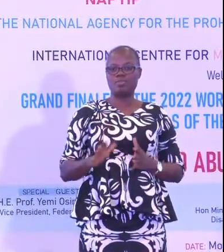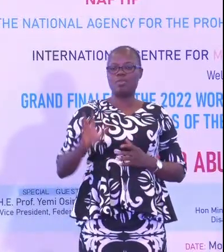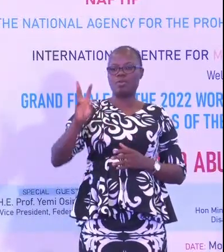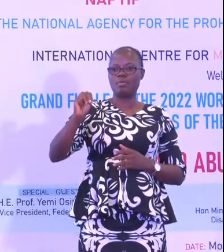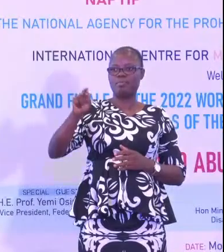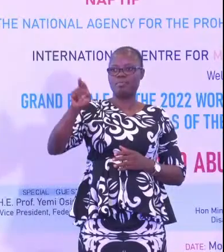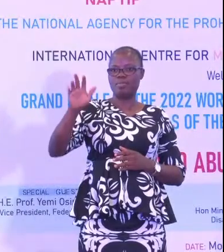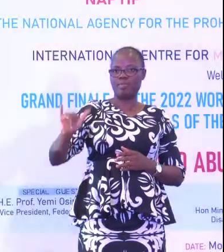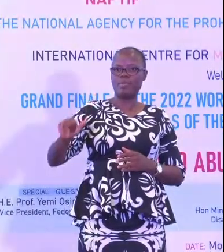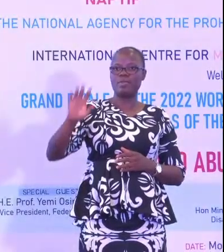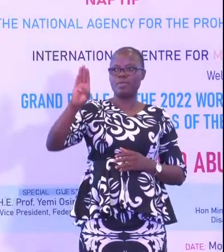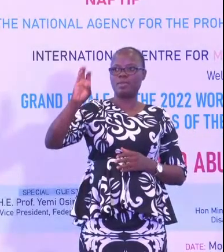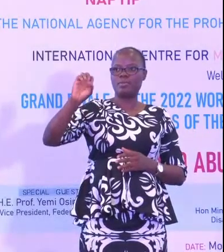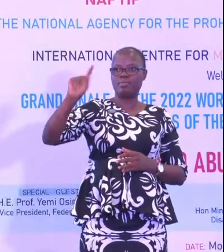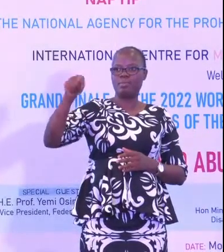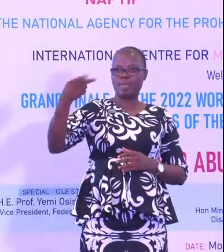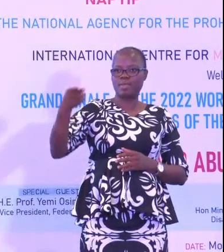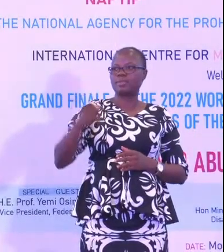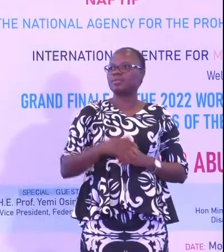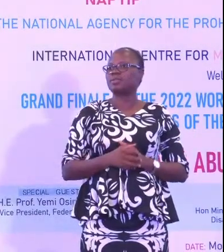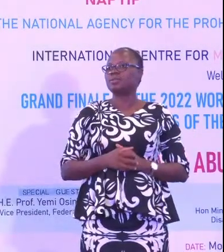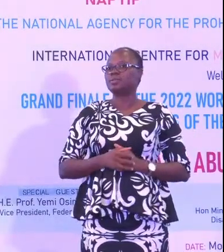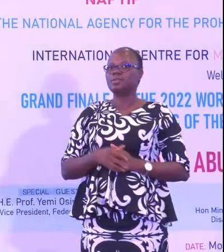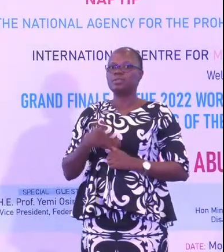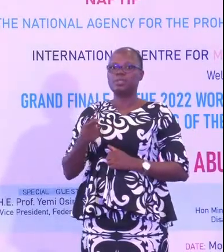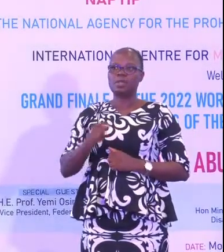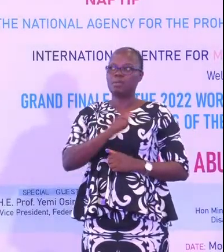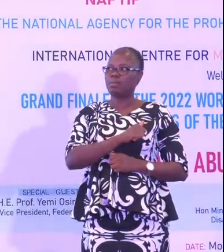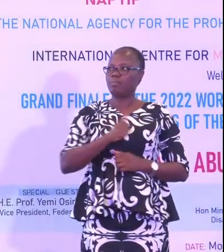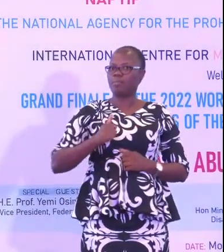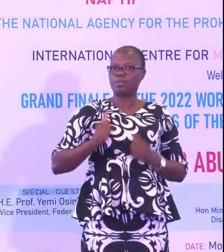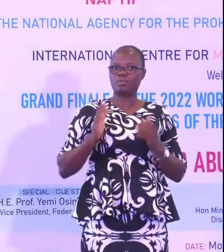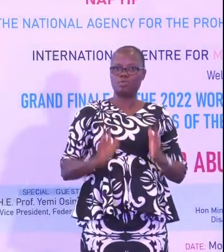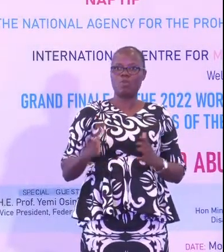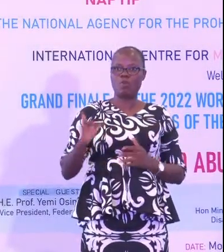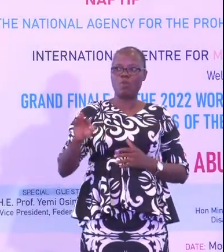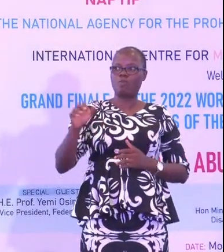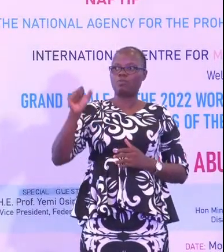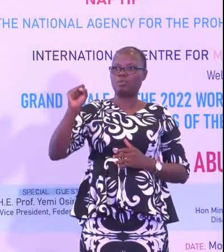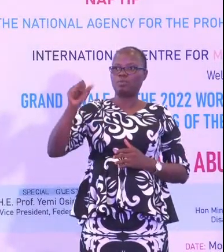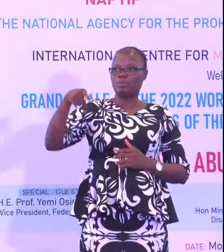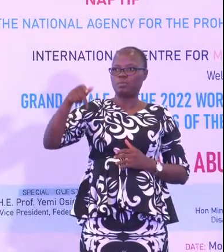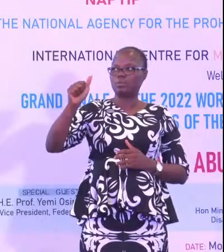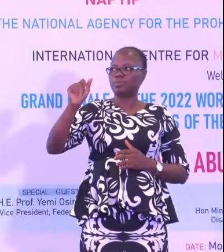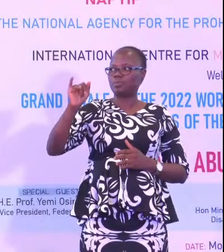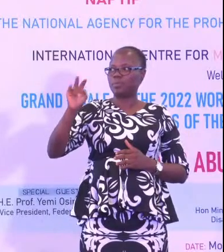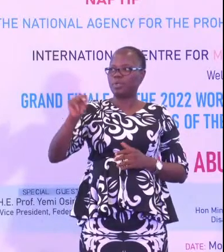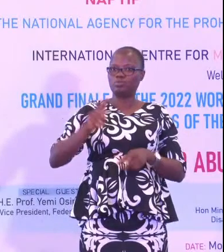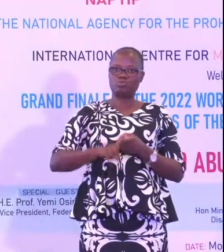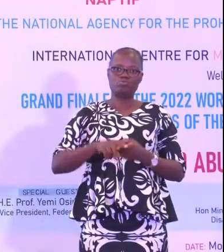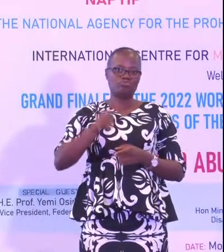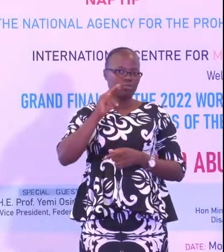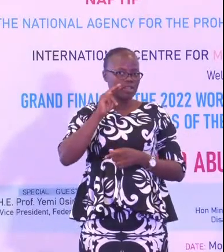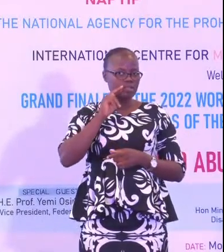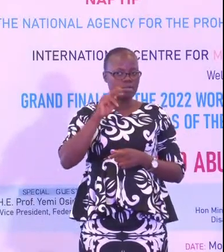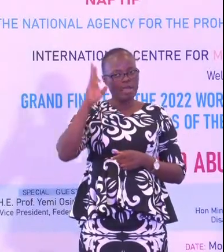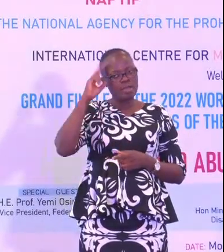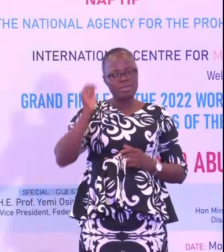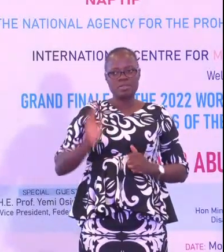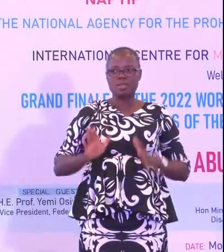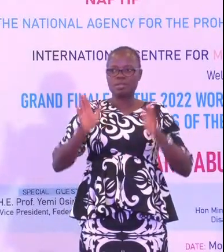Beth Leonard, the Ambassador of Spain to Nigeria, His Excellency Ambassador